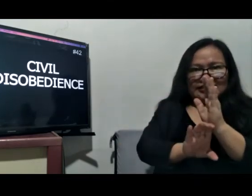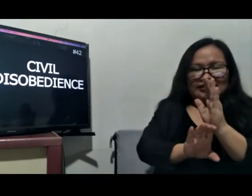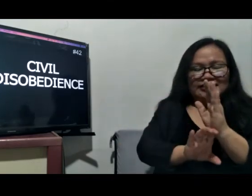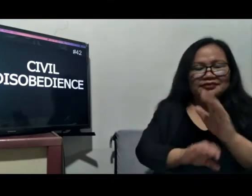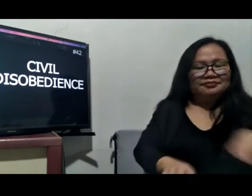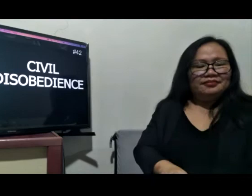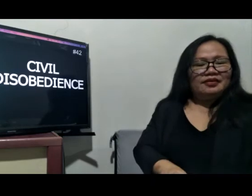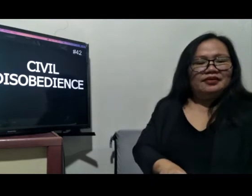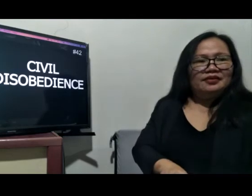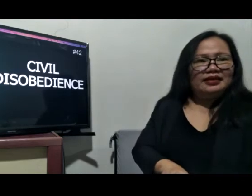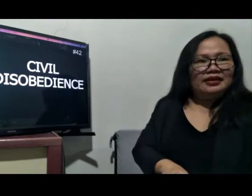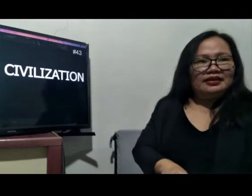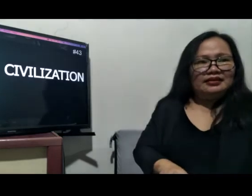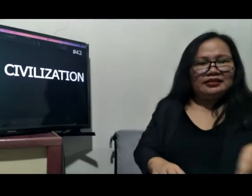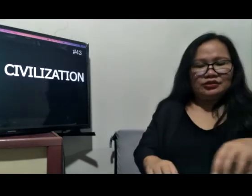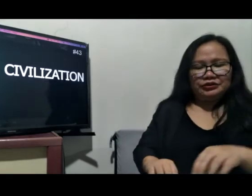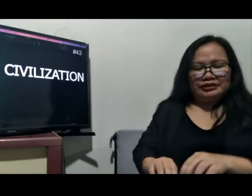disobedience. Okay, next word.